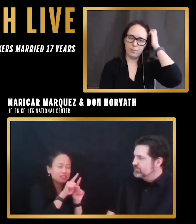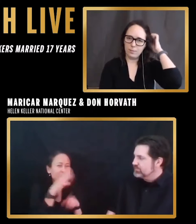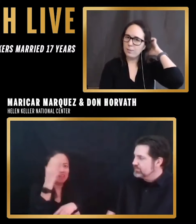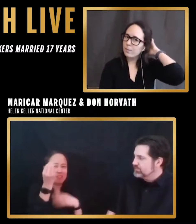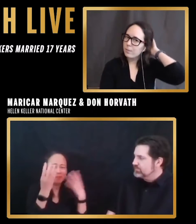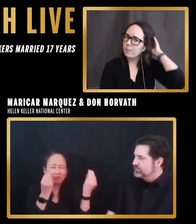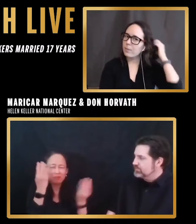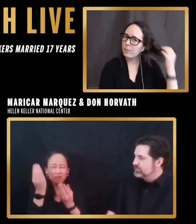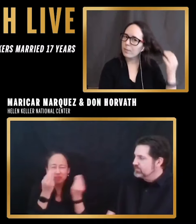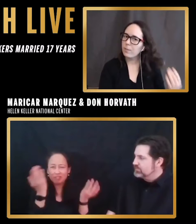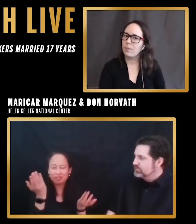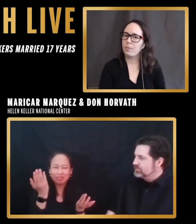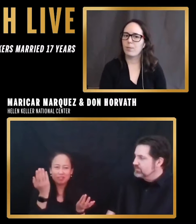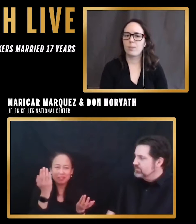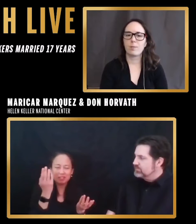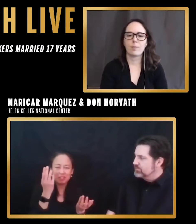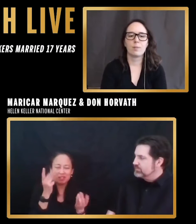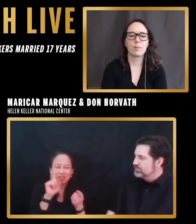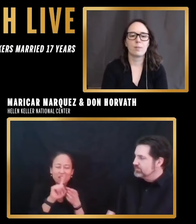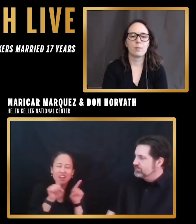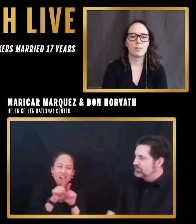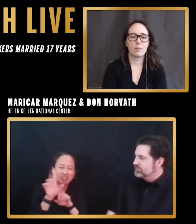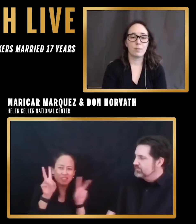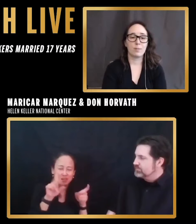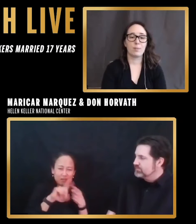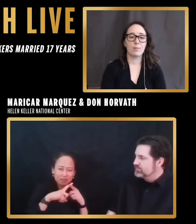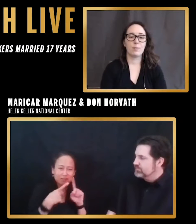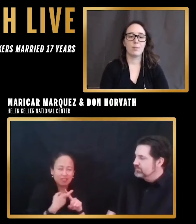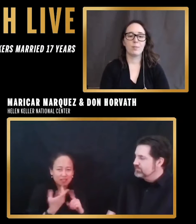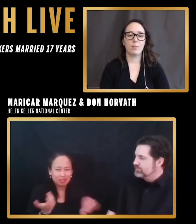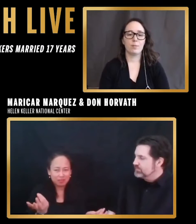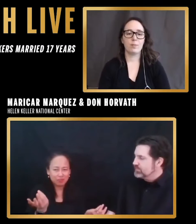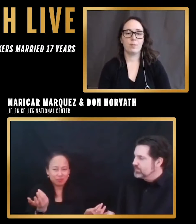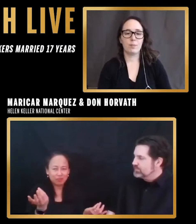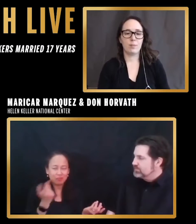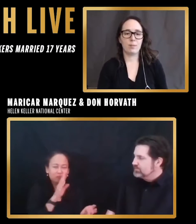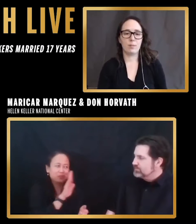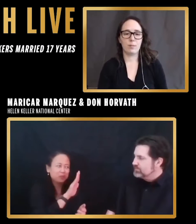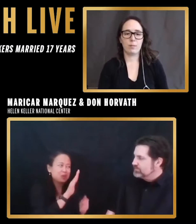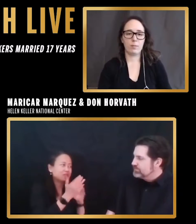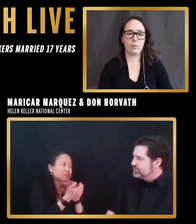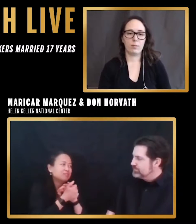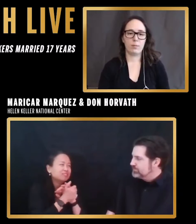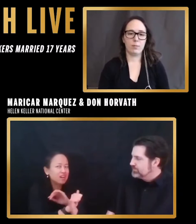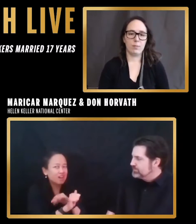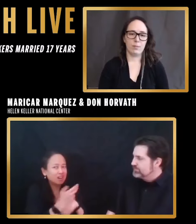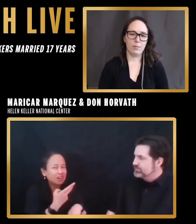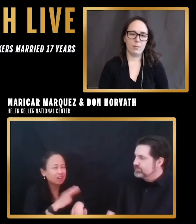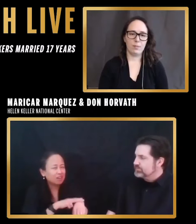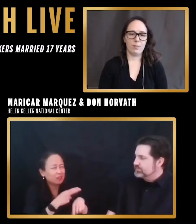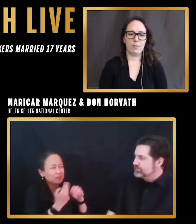our boyfriends and girlfriends, and we were just going out often as friends.